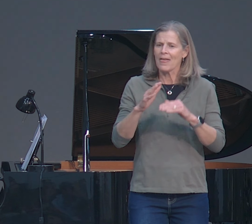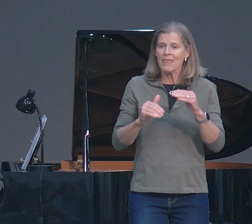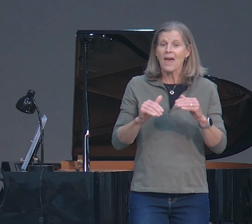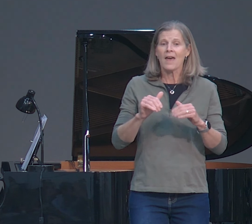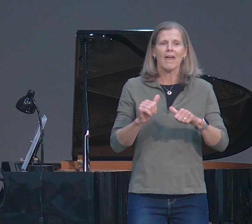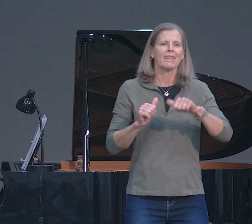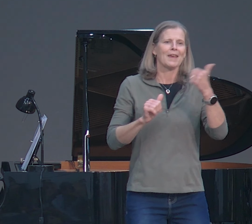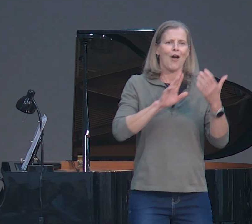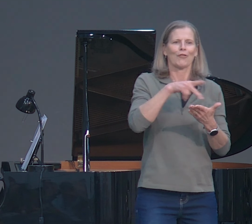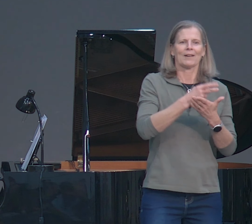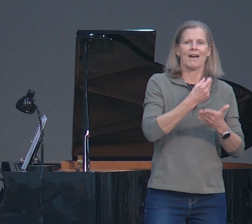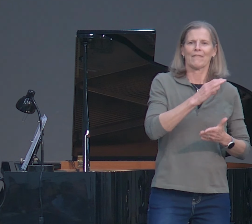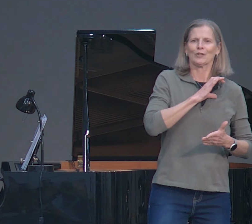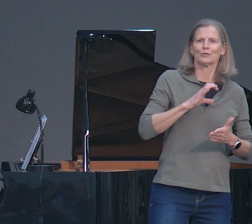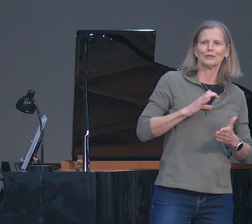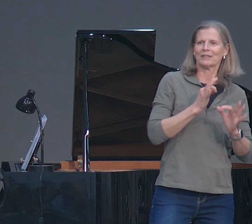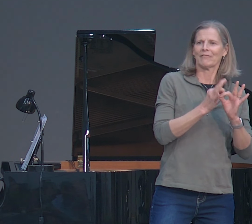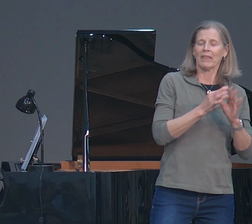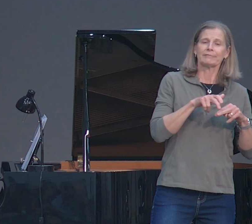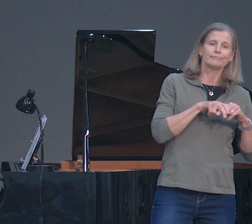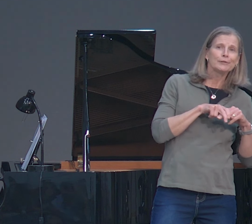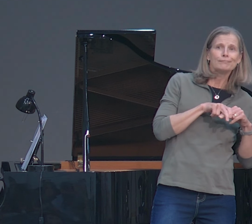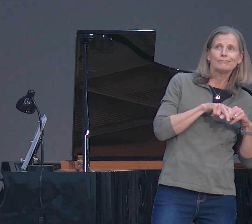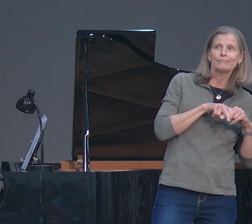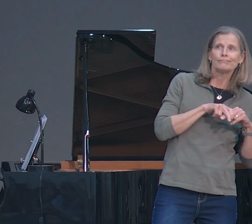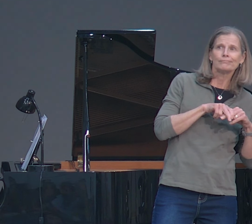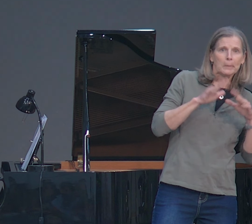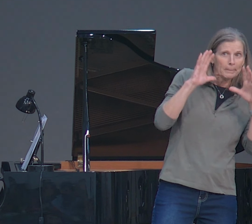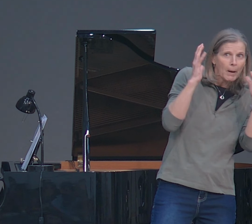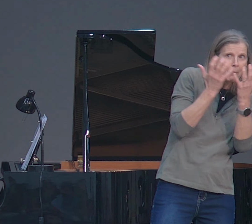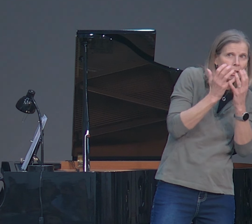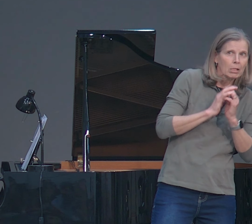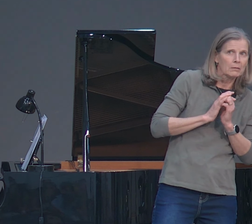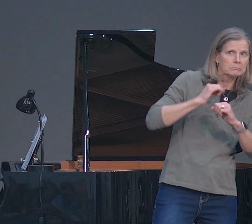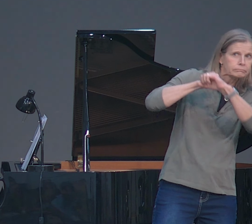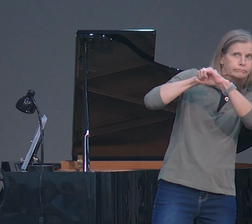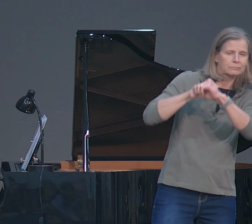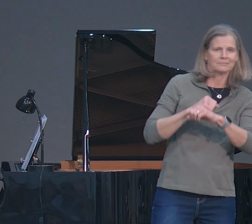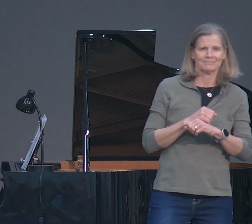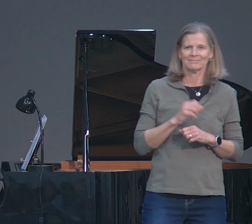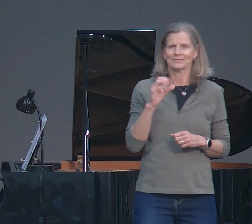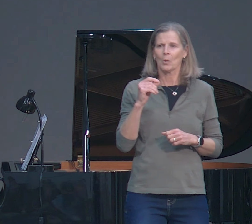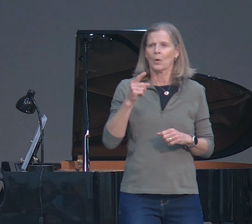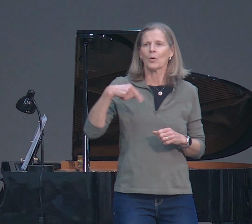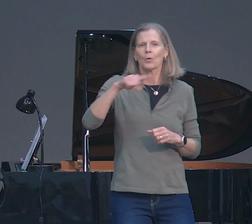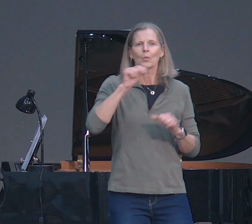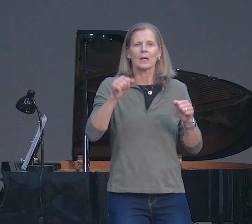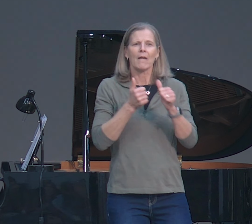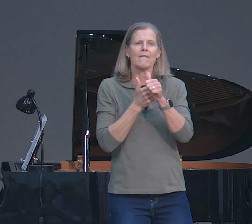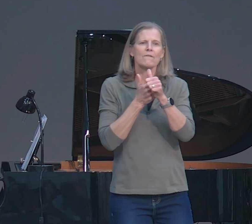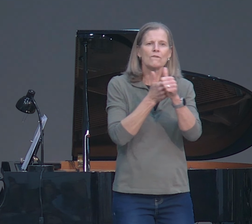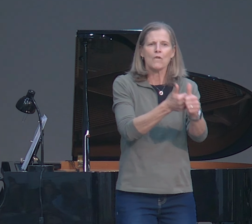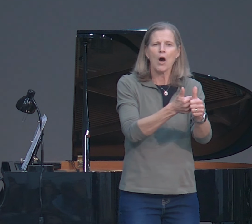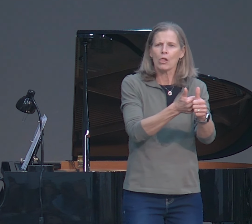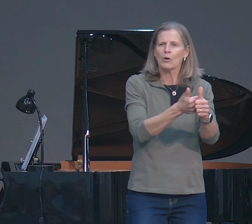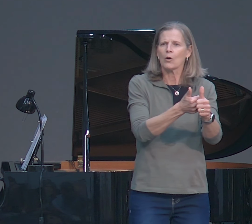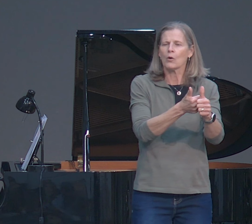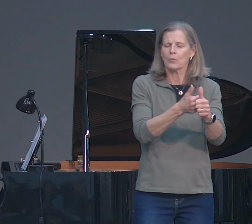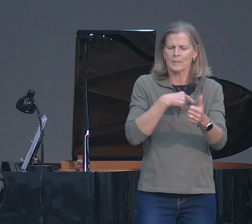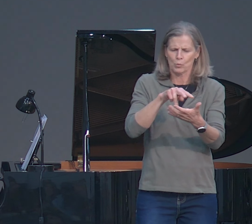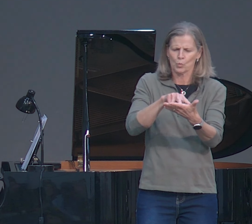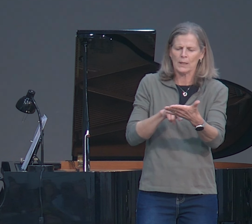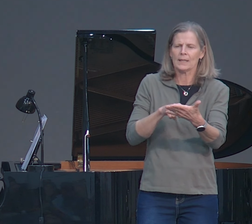Christianity where we just sit in our bubble. All right, you can follow as I read our passage for today.